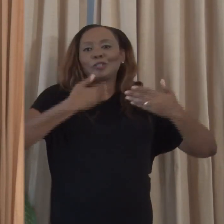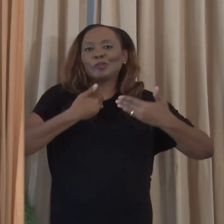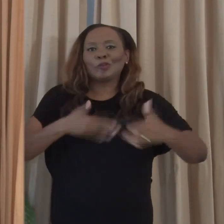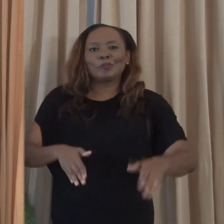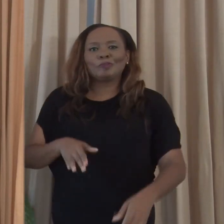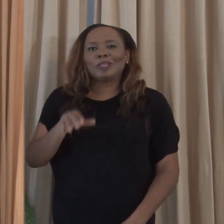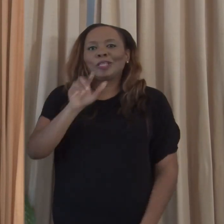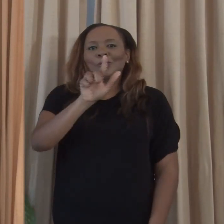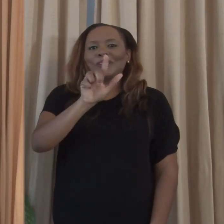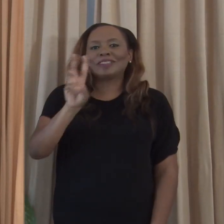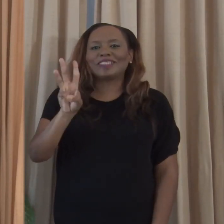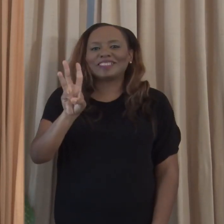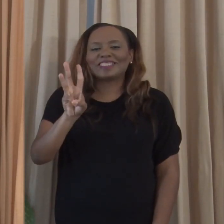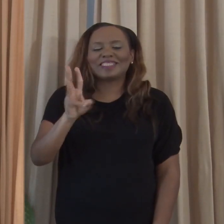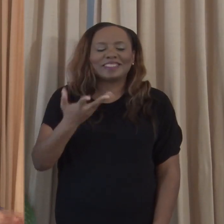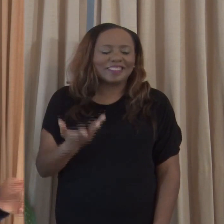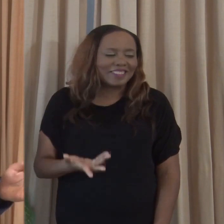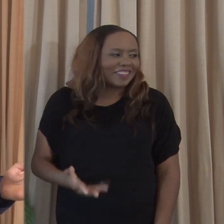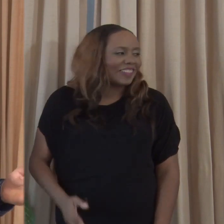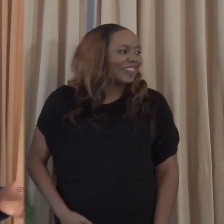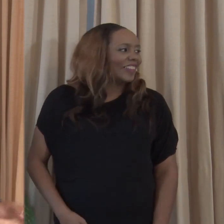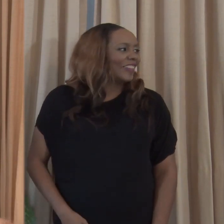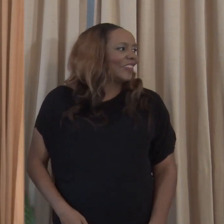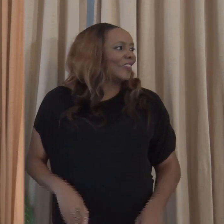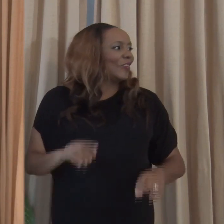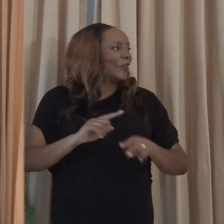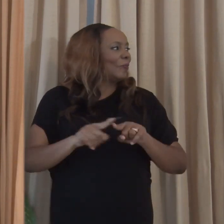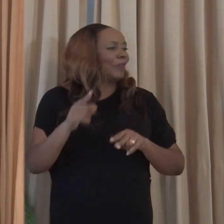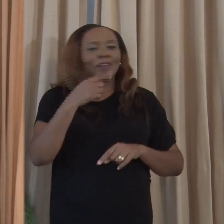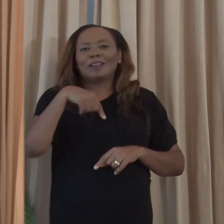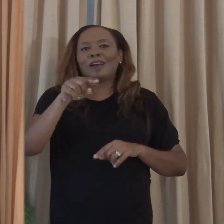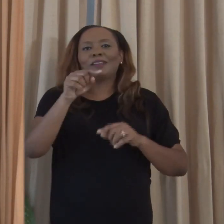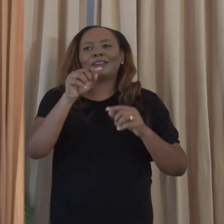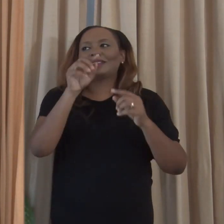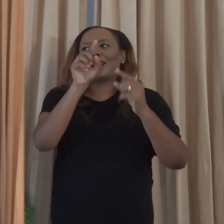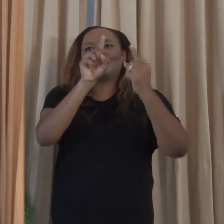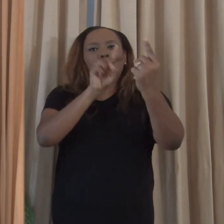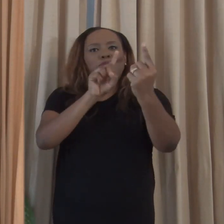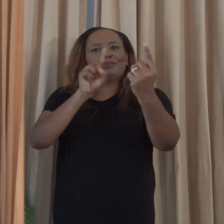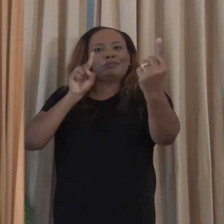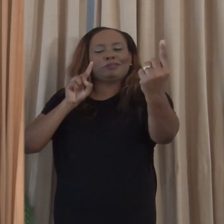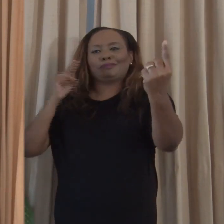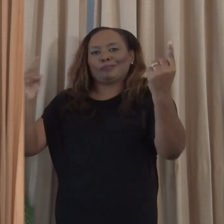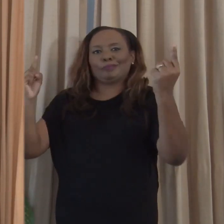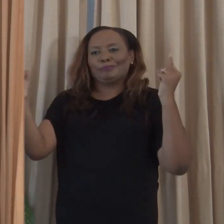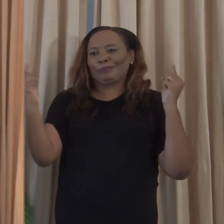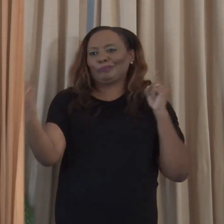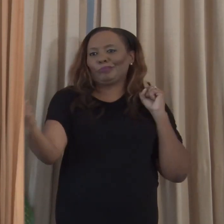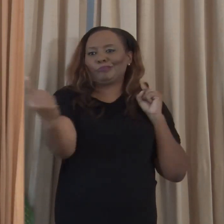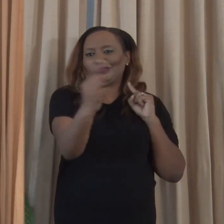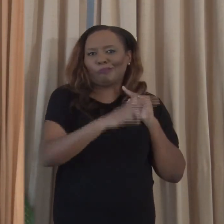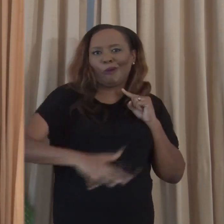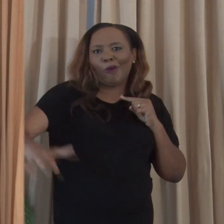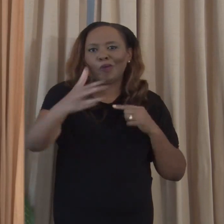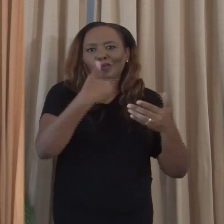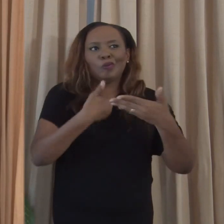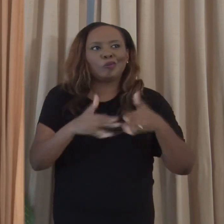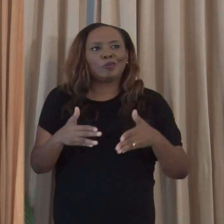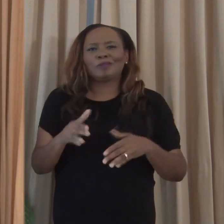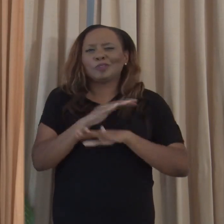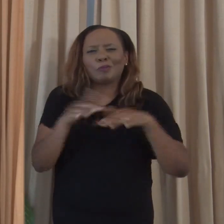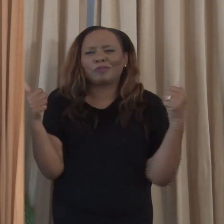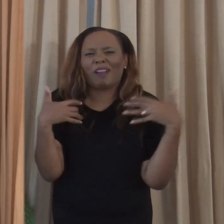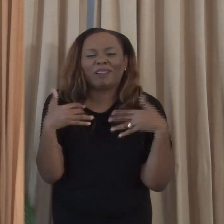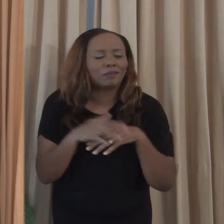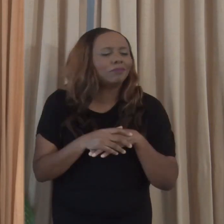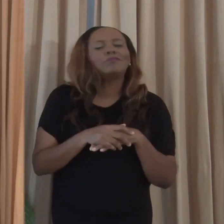this room. But the reality is that you all are practicing a good amount of social distancing, and it's a big room. Don't get frightened. It's a